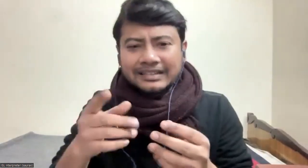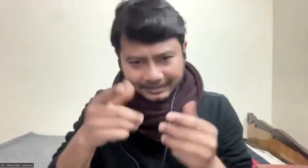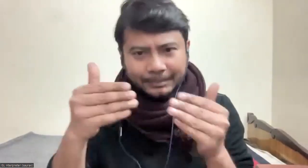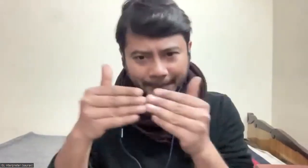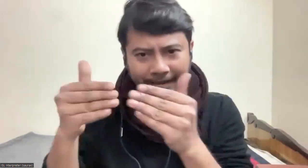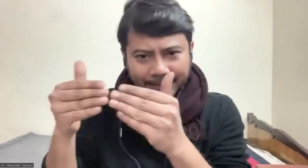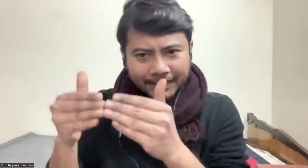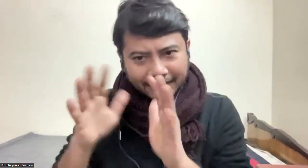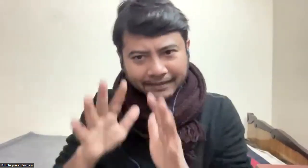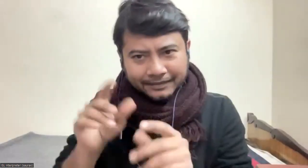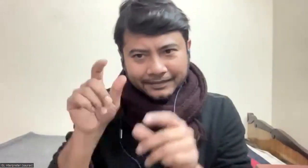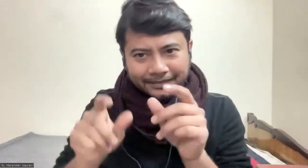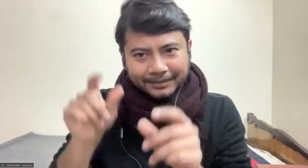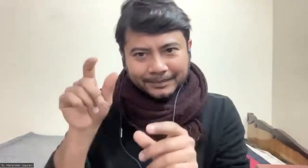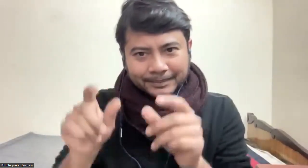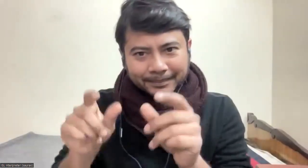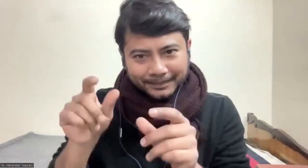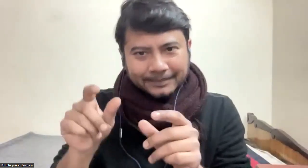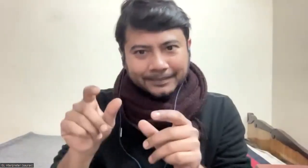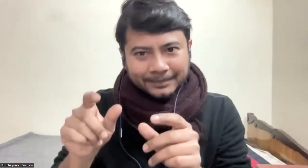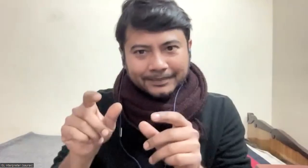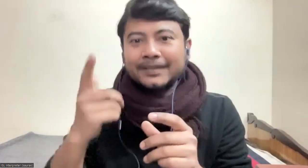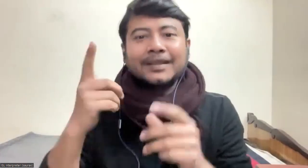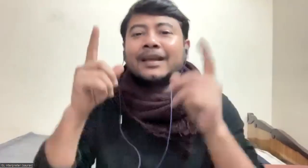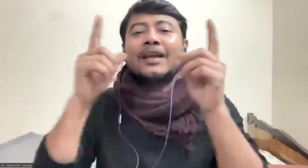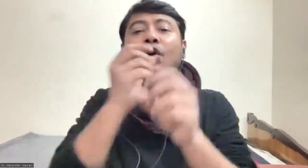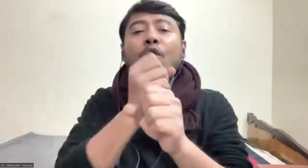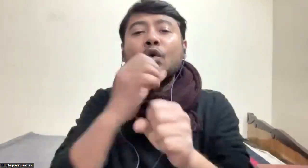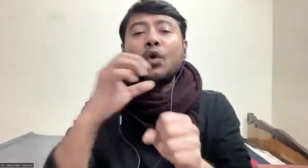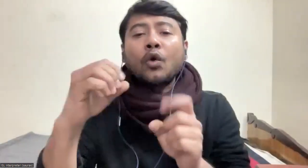It is not truth. God is just imagination.